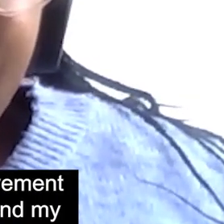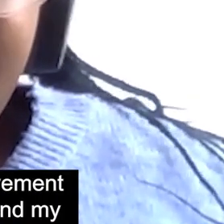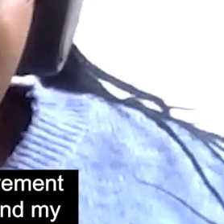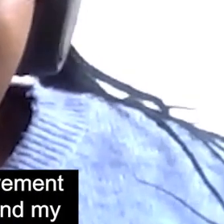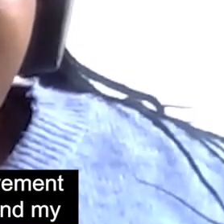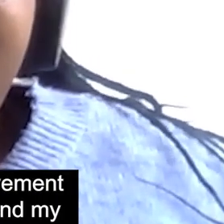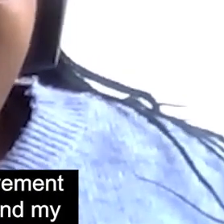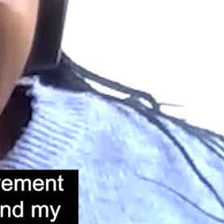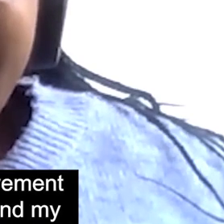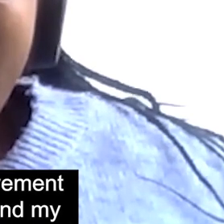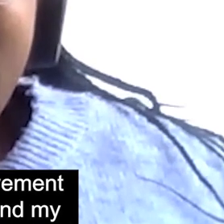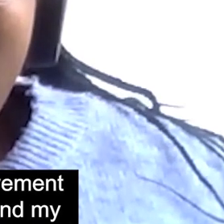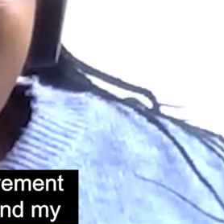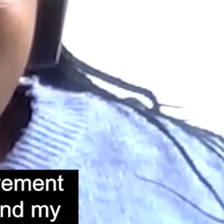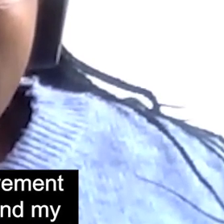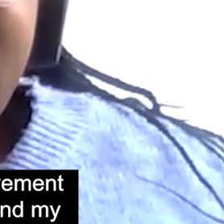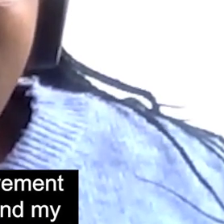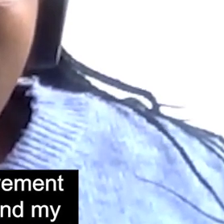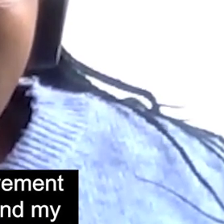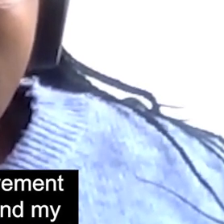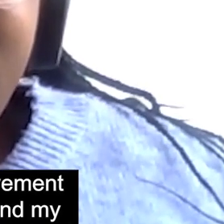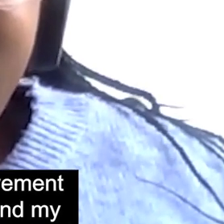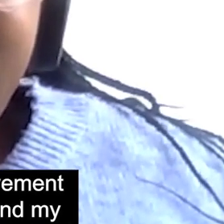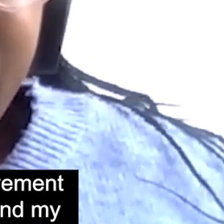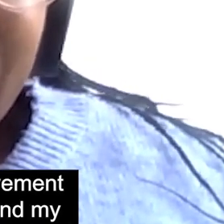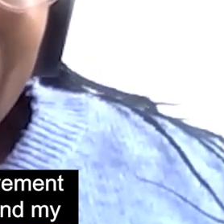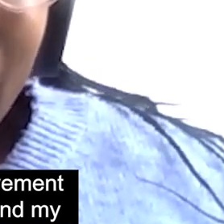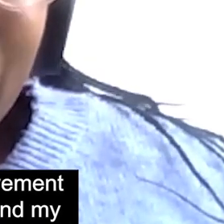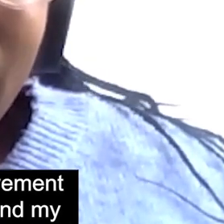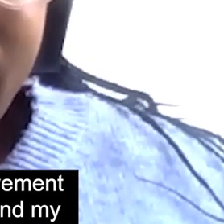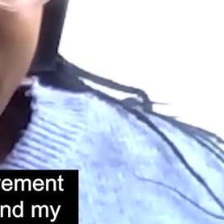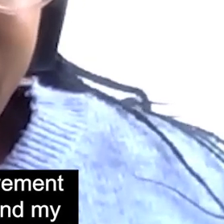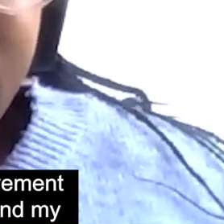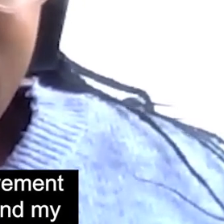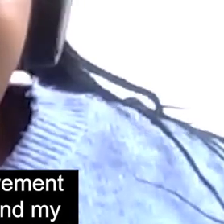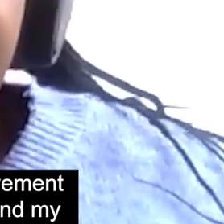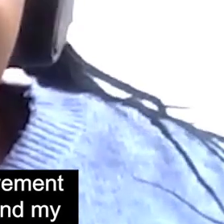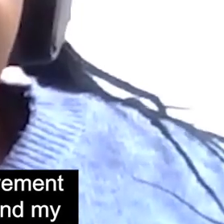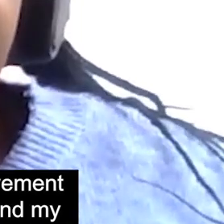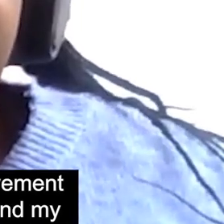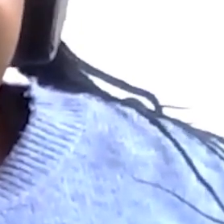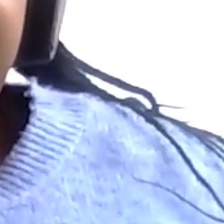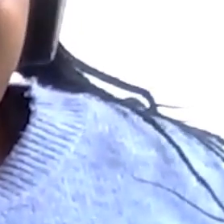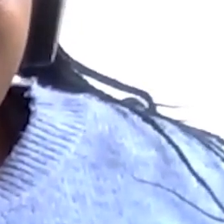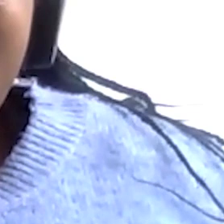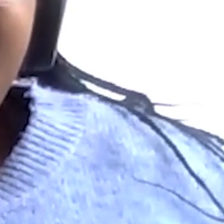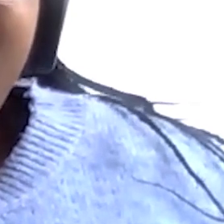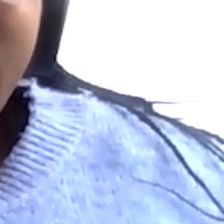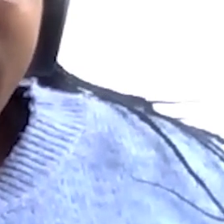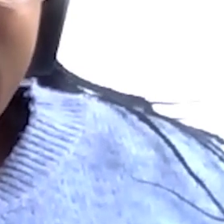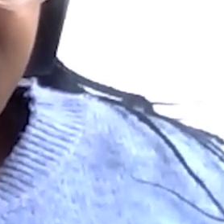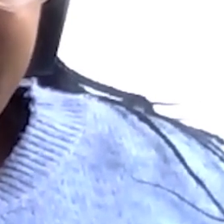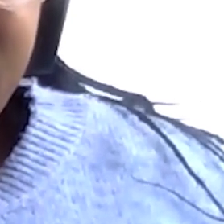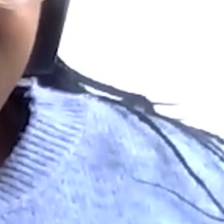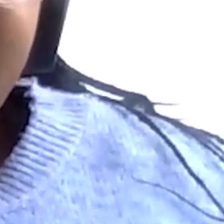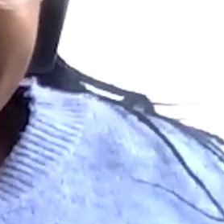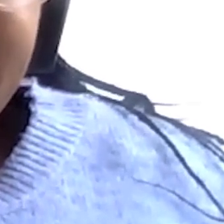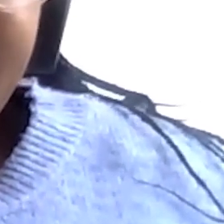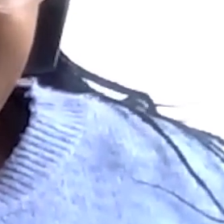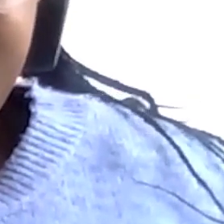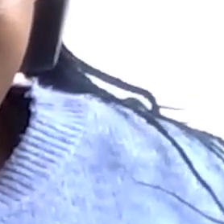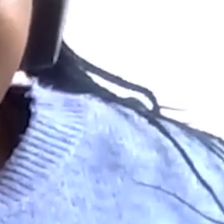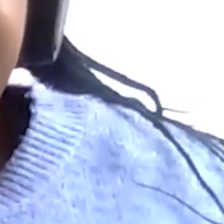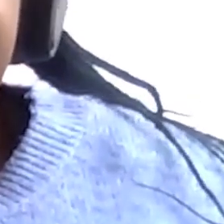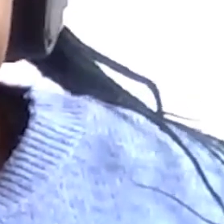people's movement, and I started to understand about barriers and my identity as a